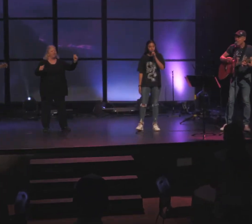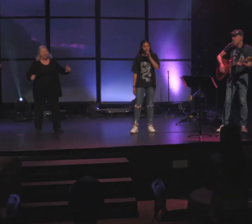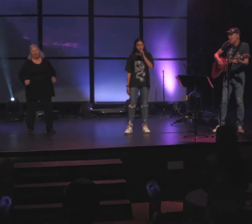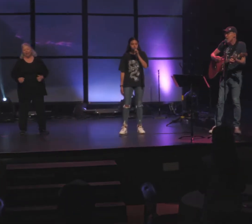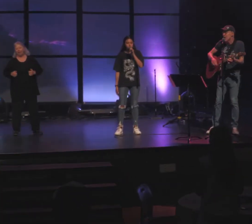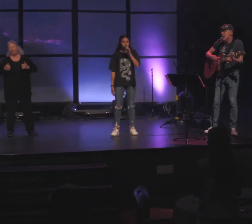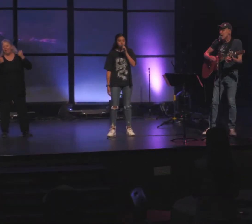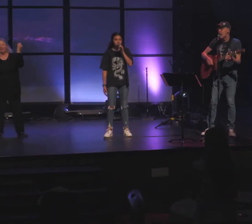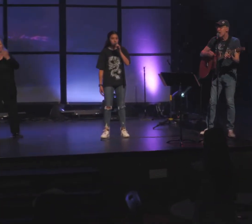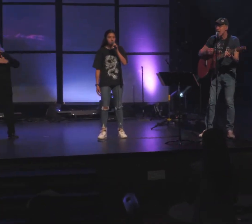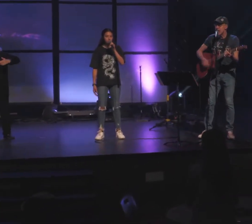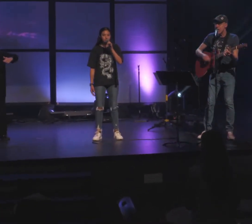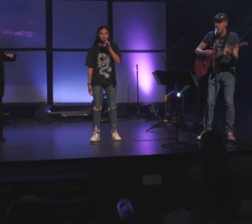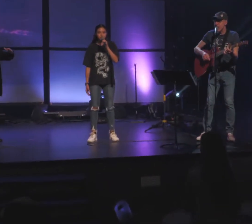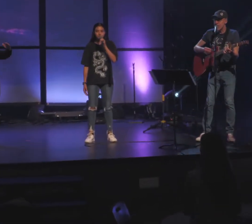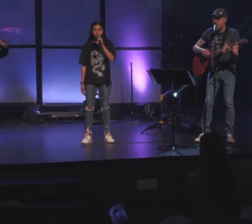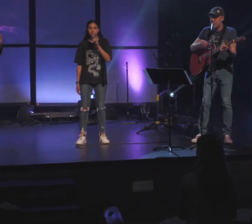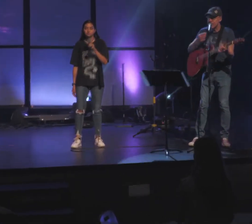Whoa,